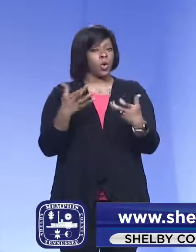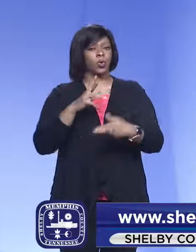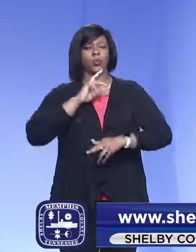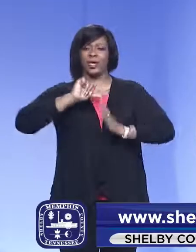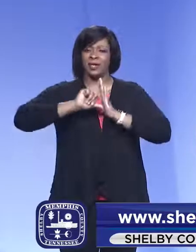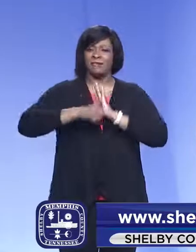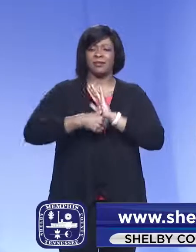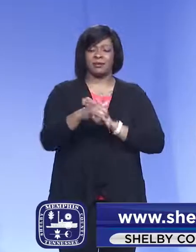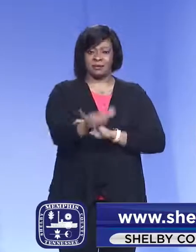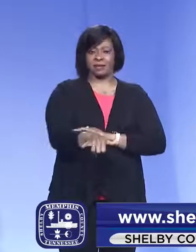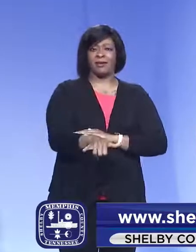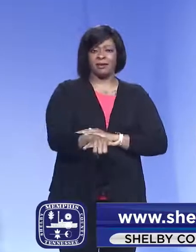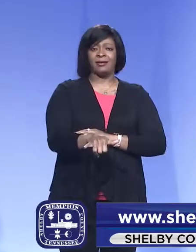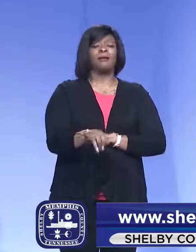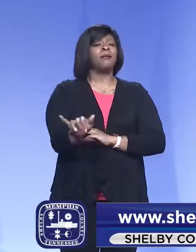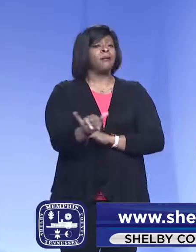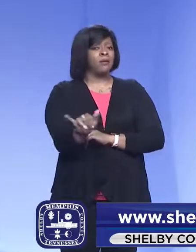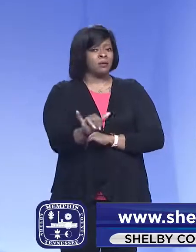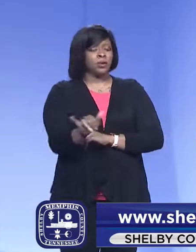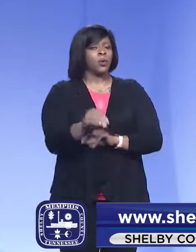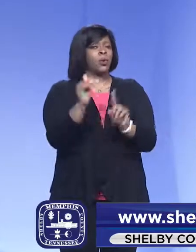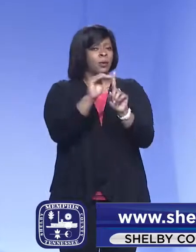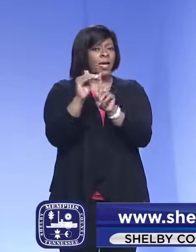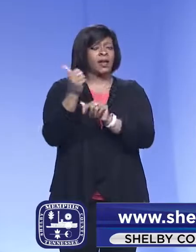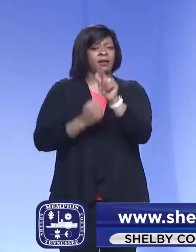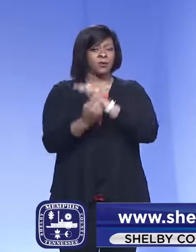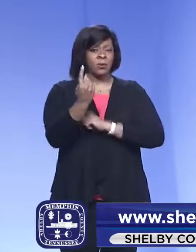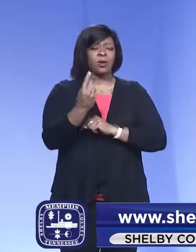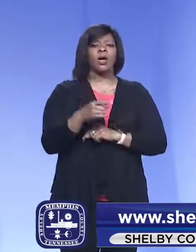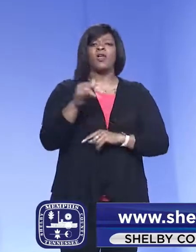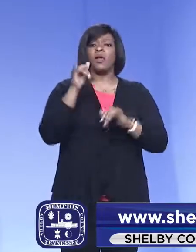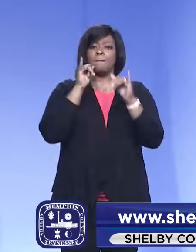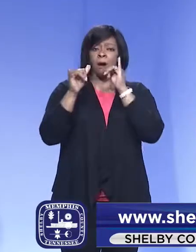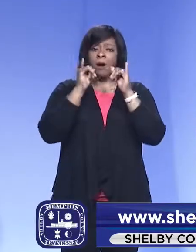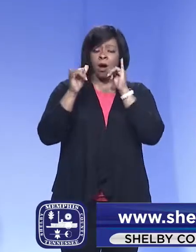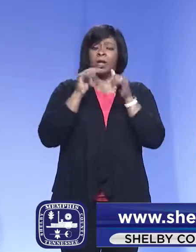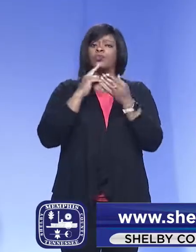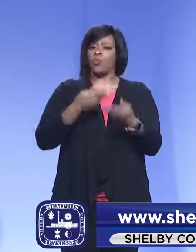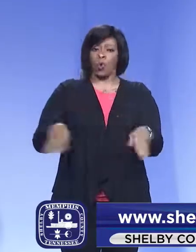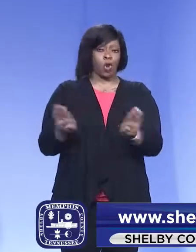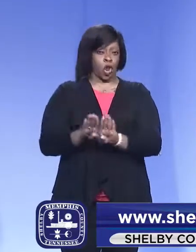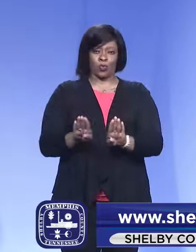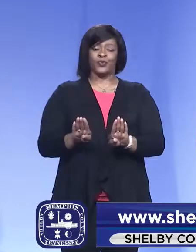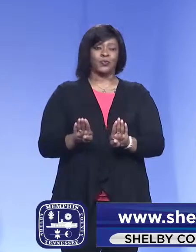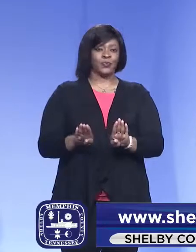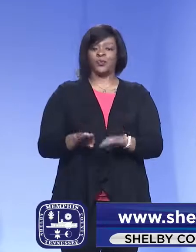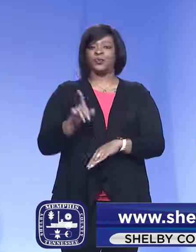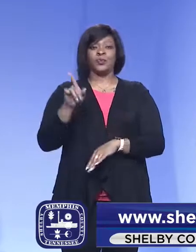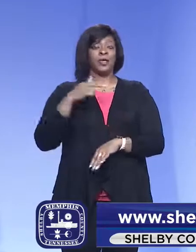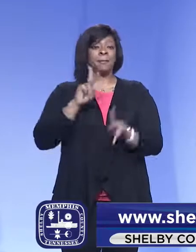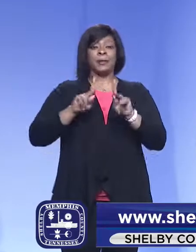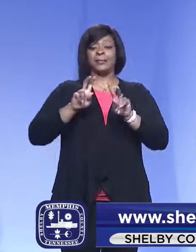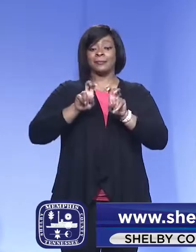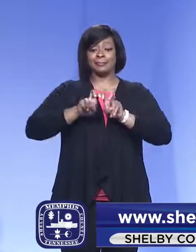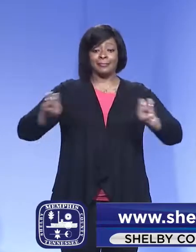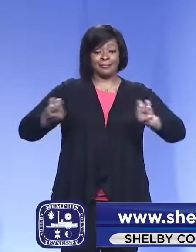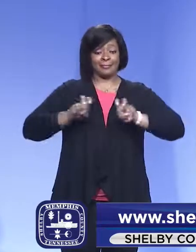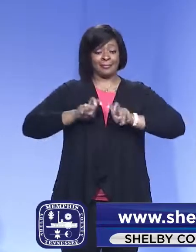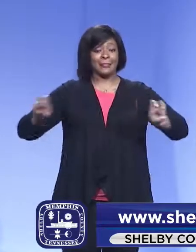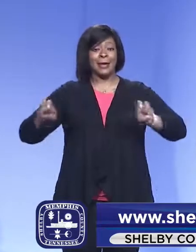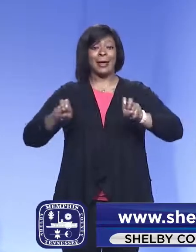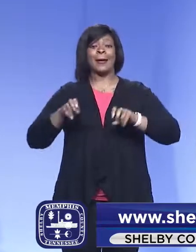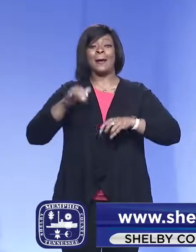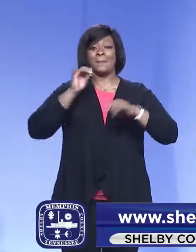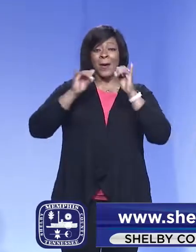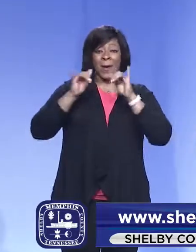reemphasize that. Also remind everyone that the bars are closed You should not have people sitting at your bar. You shouldn't